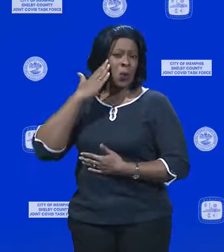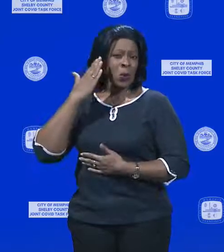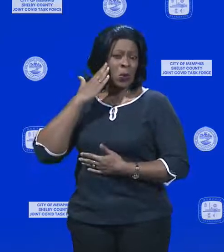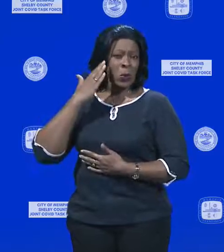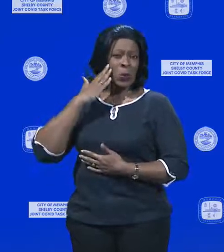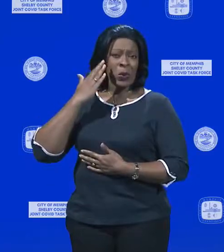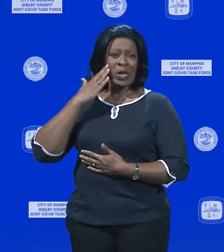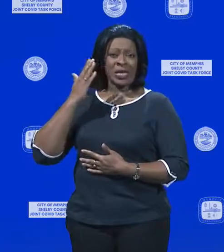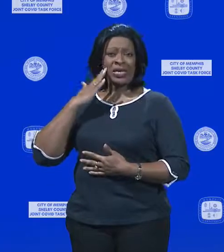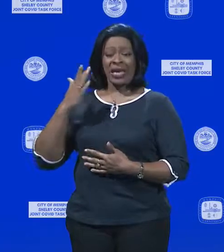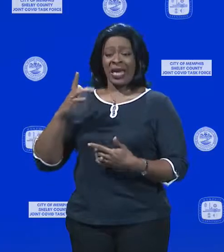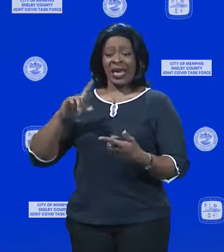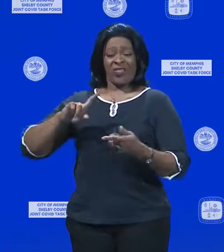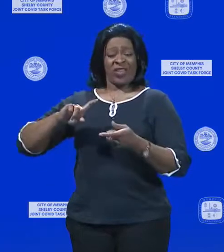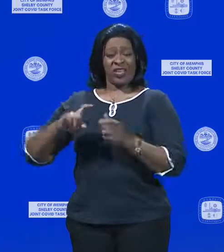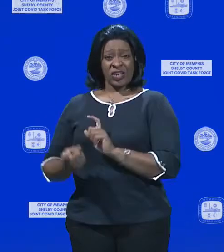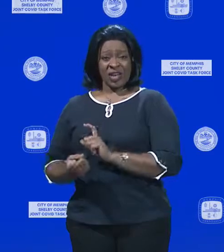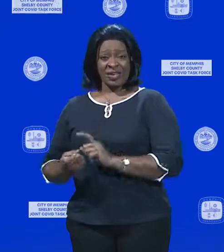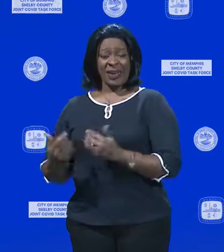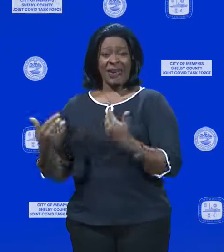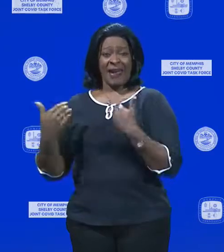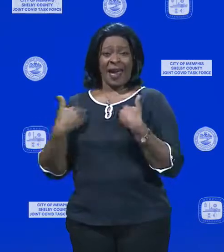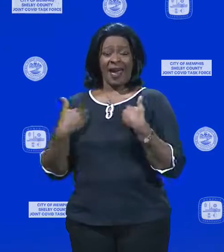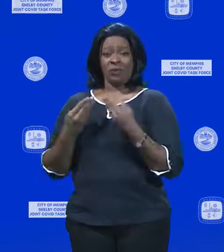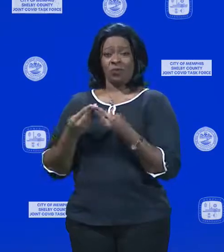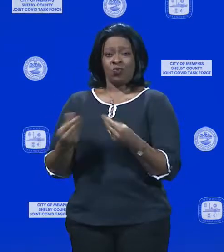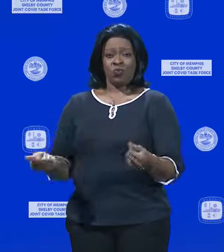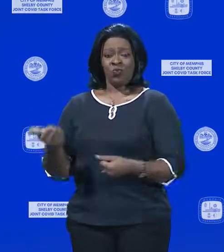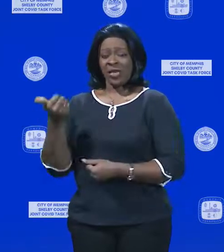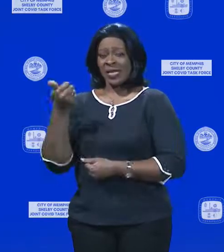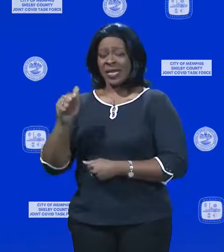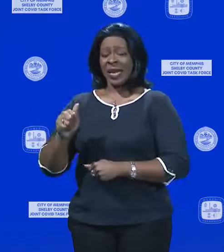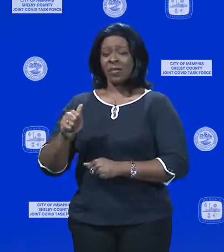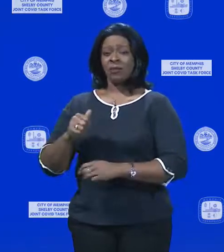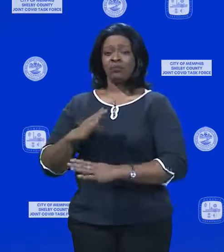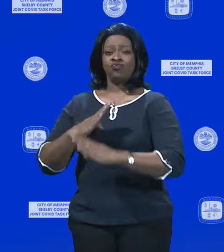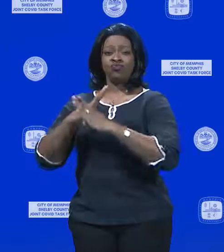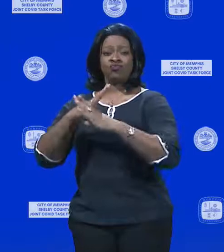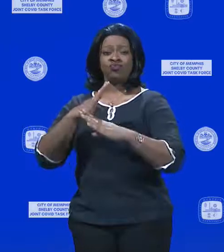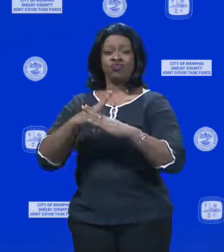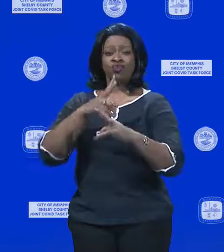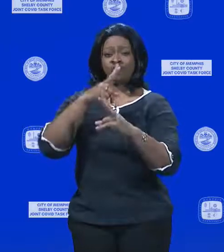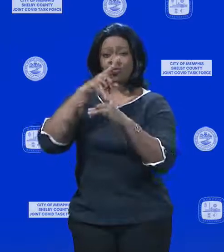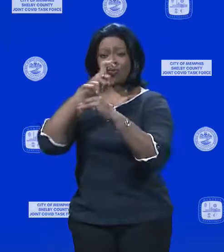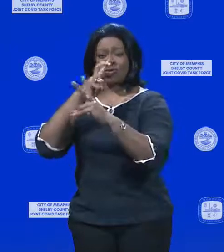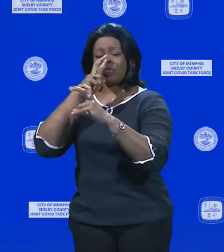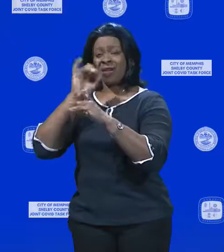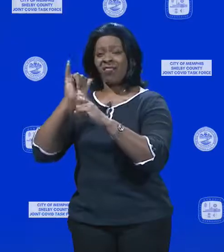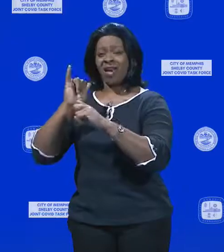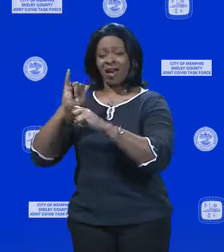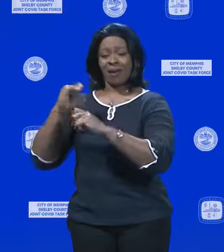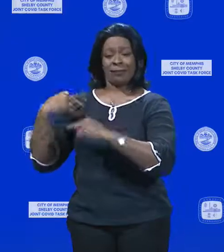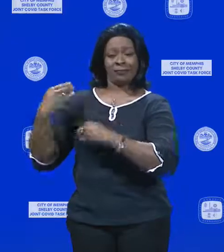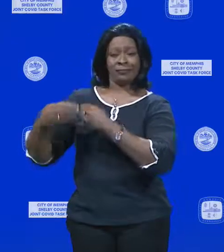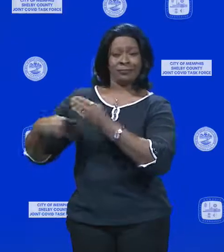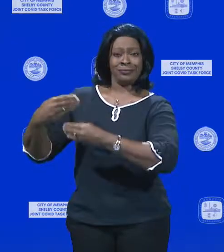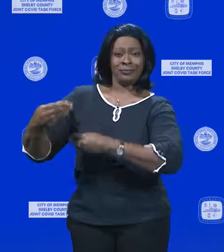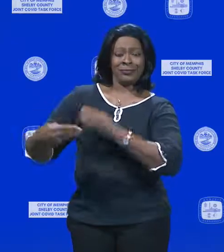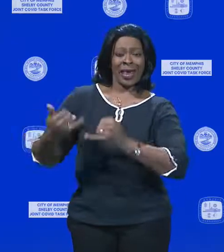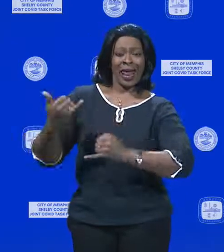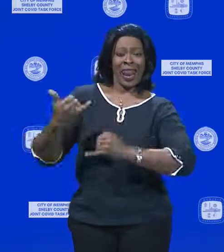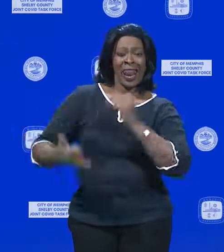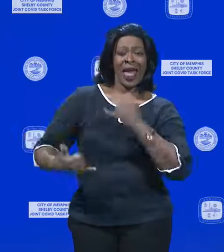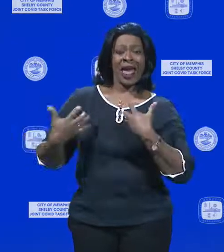the main change is that it's really doing away with any of the restrictions that kind of lingered in our current and the last